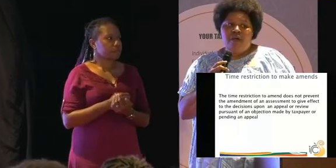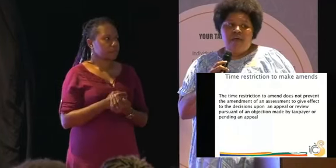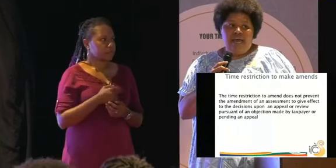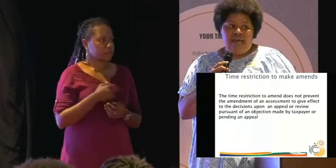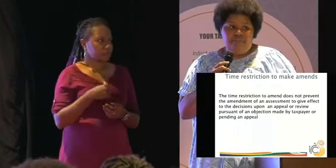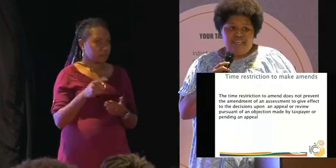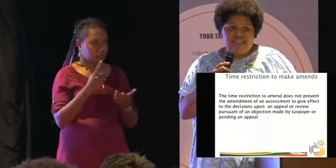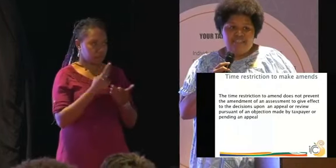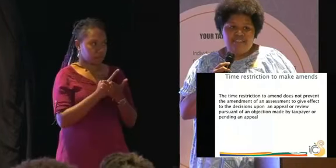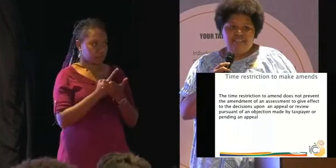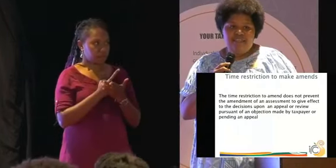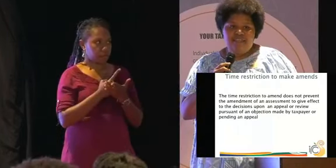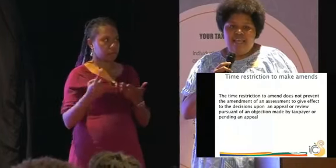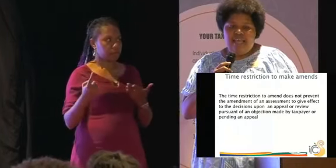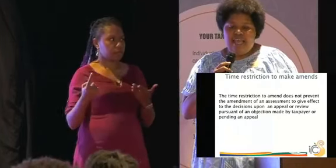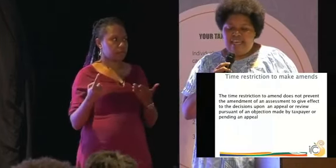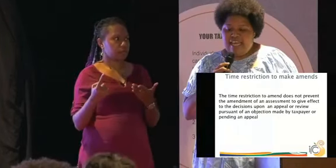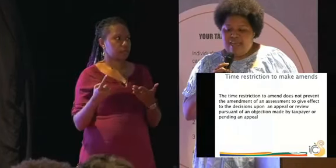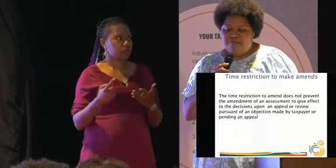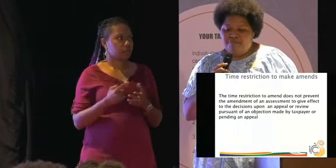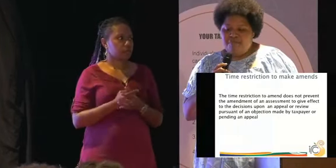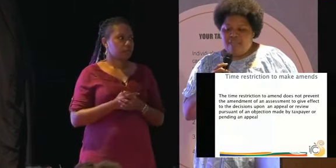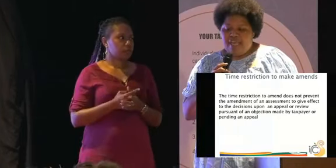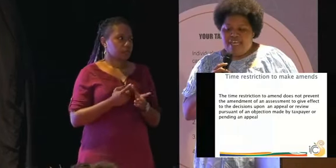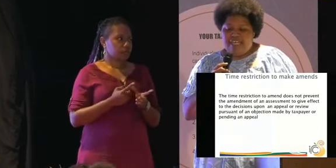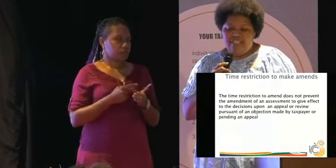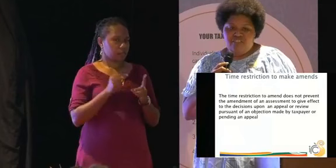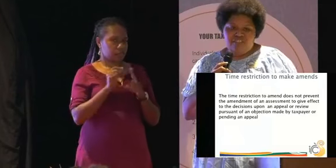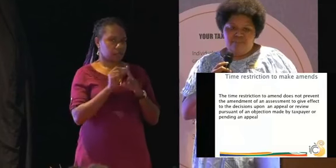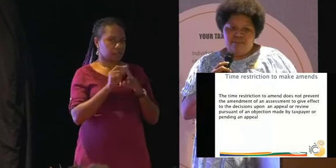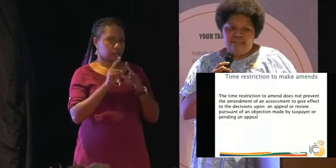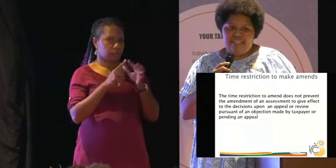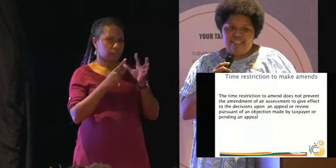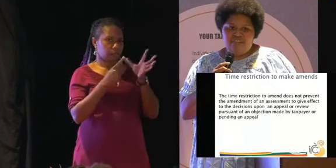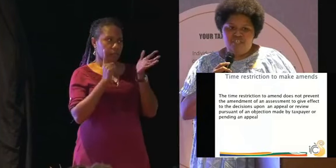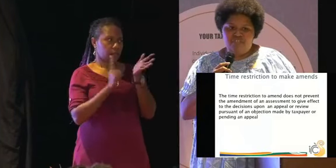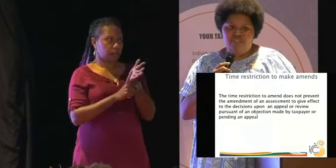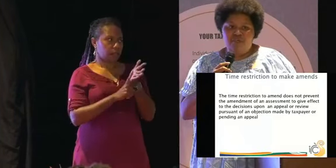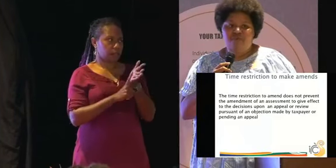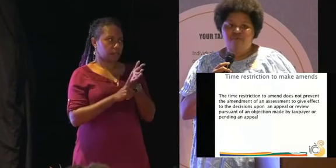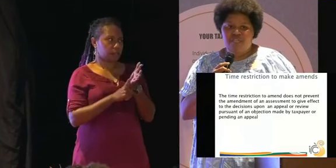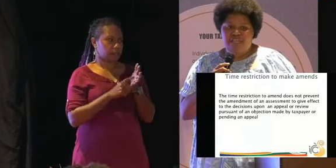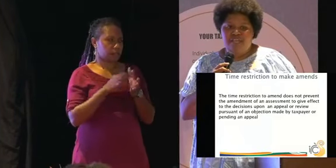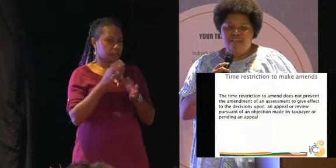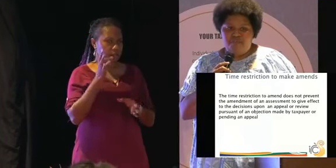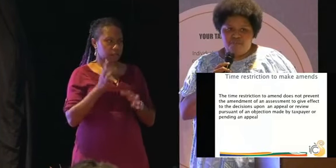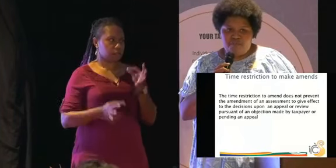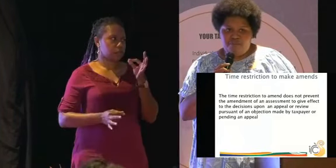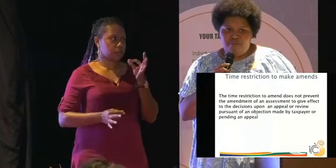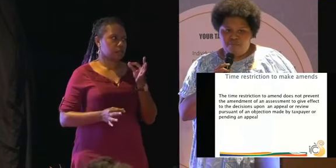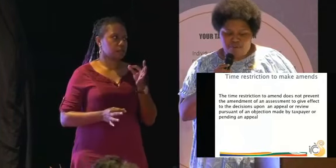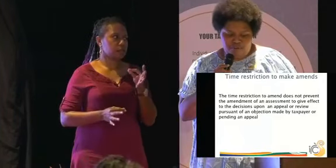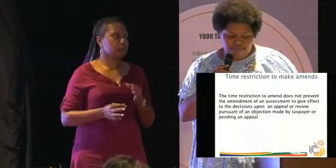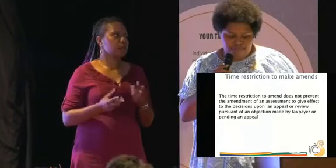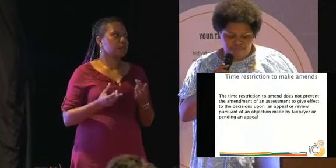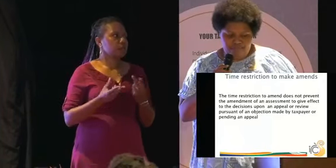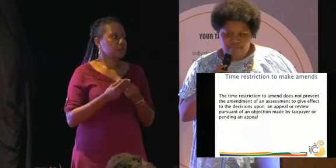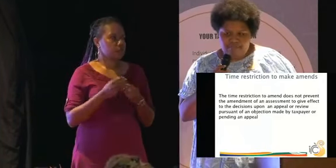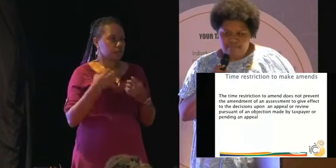for appeals and any decisions made by the objections that go to the review